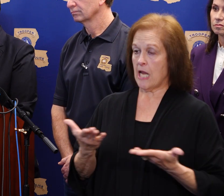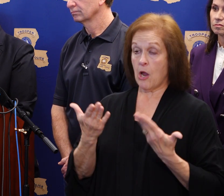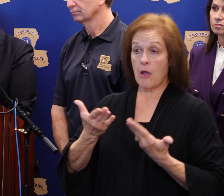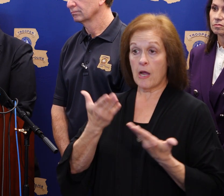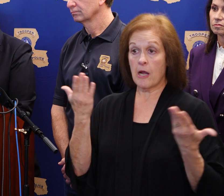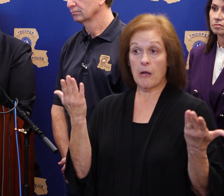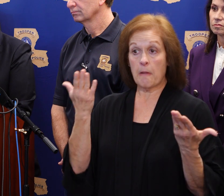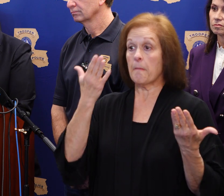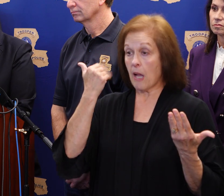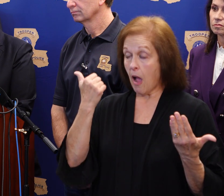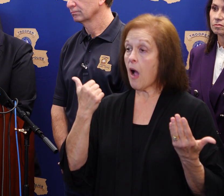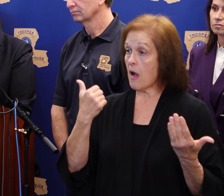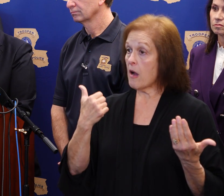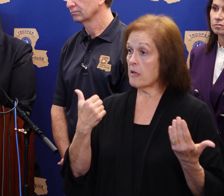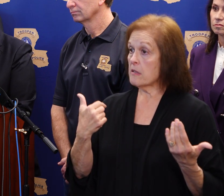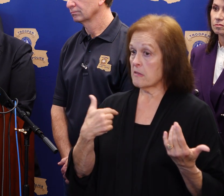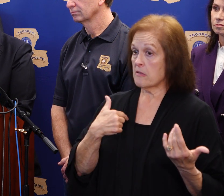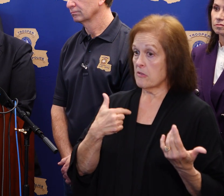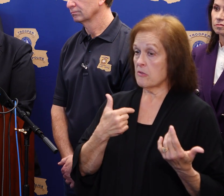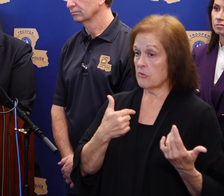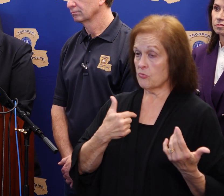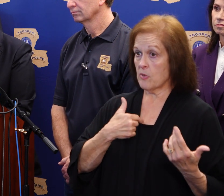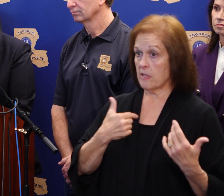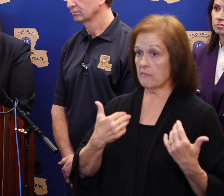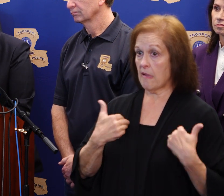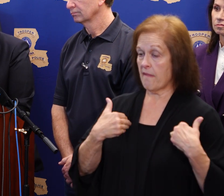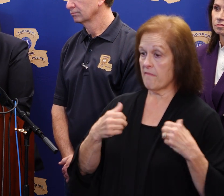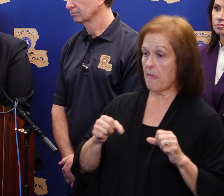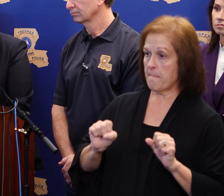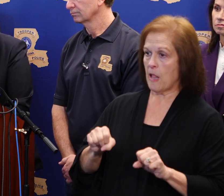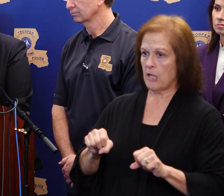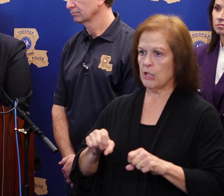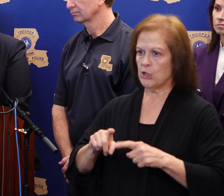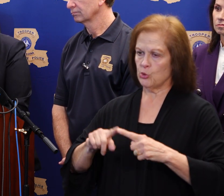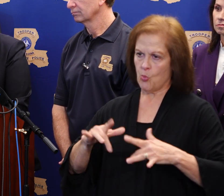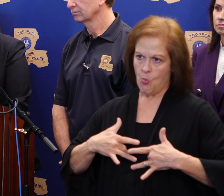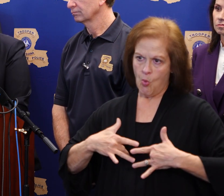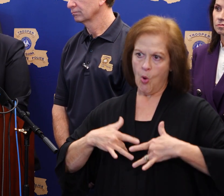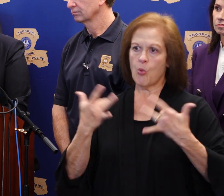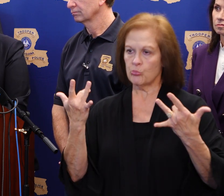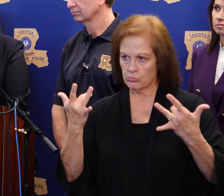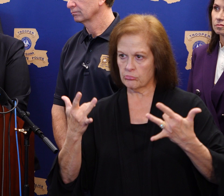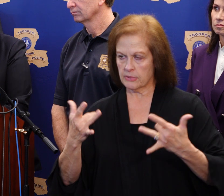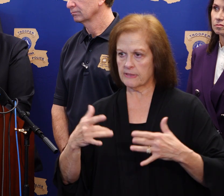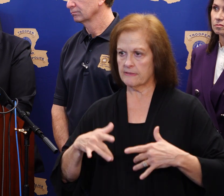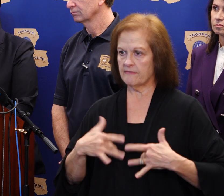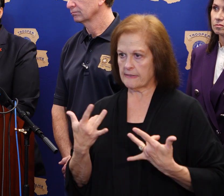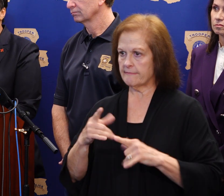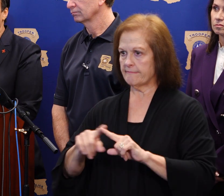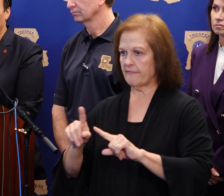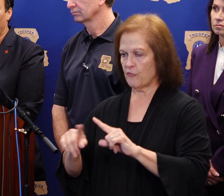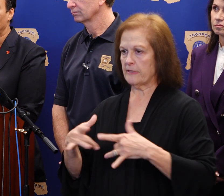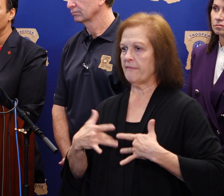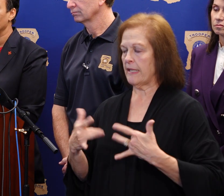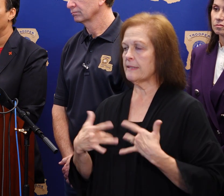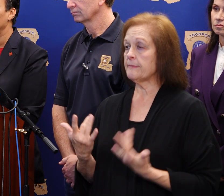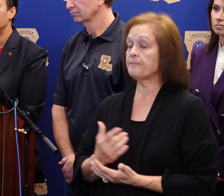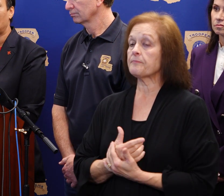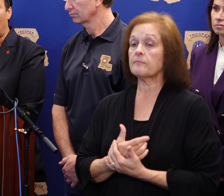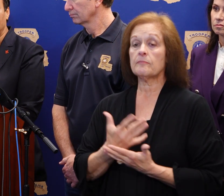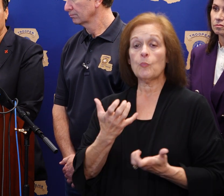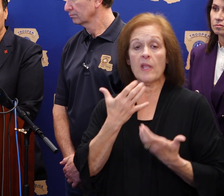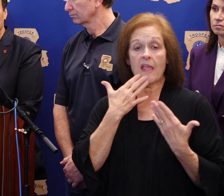built to host at every single turn. I want to again thank all of those